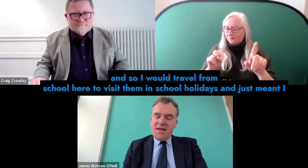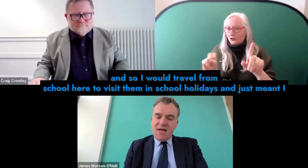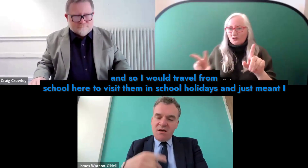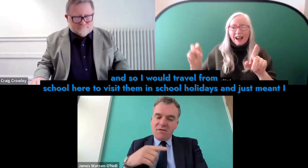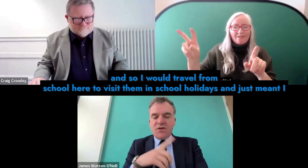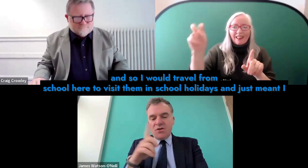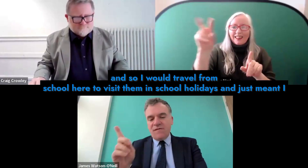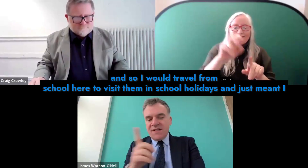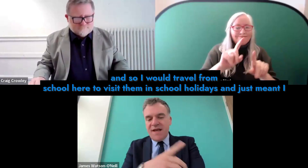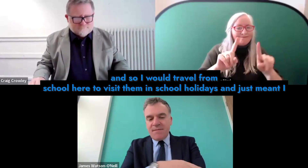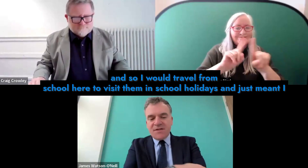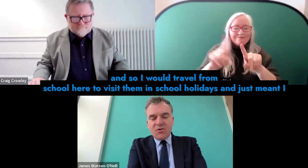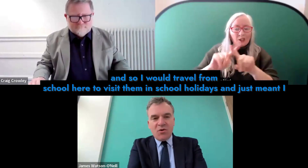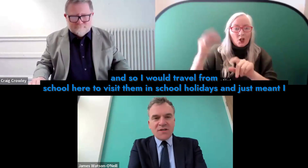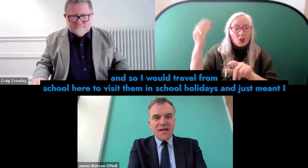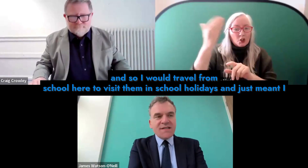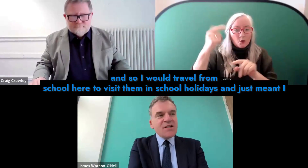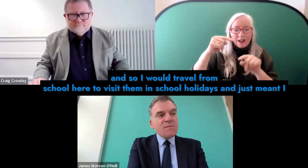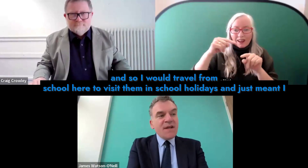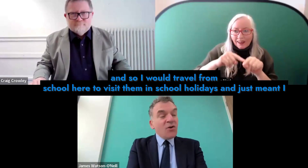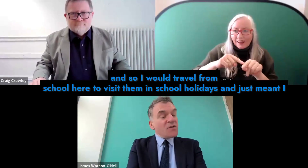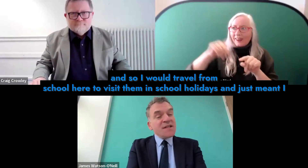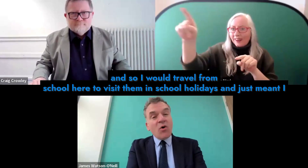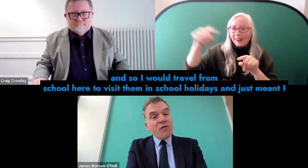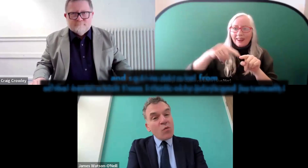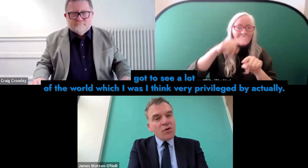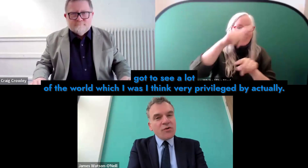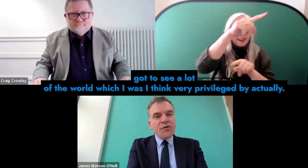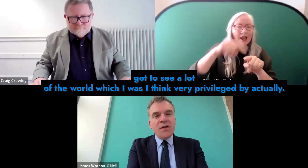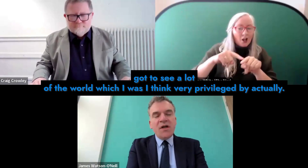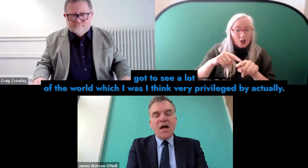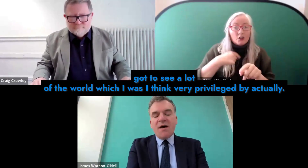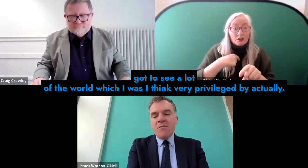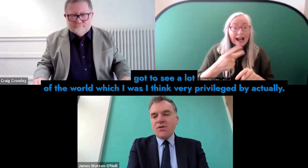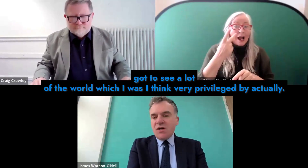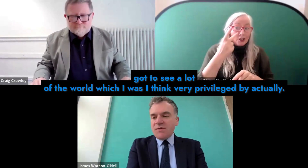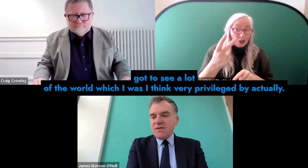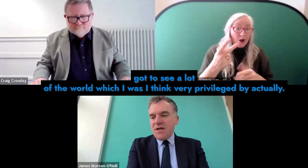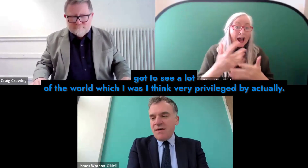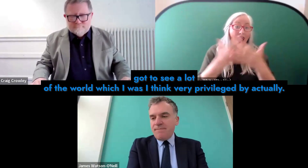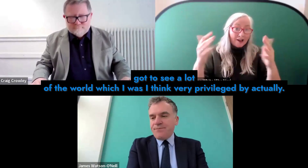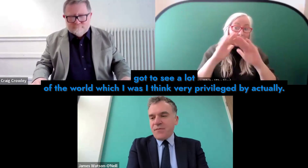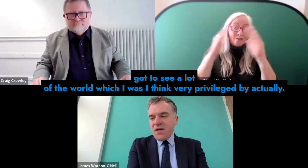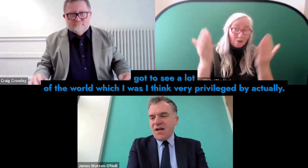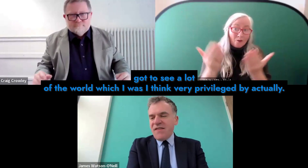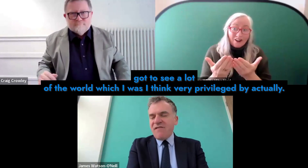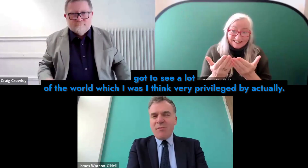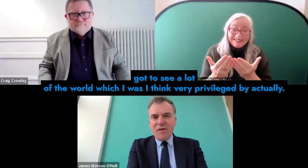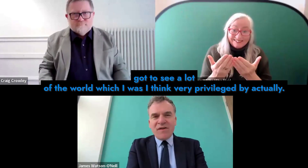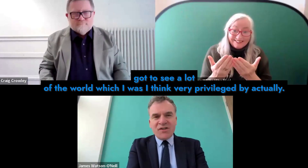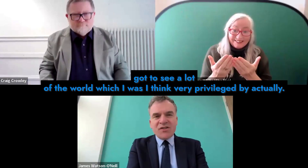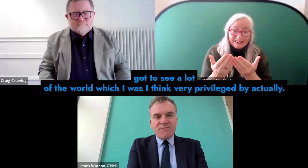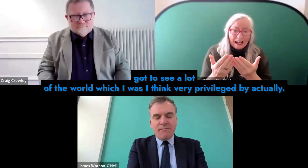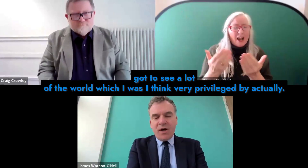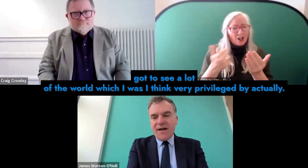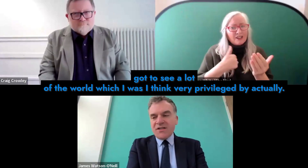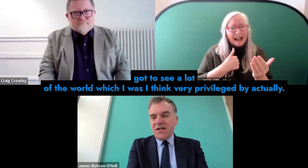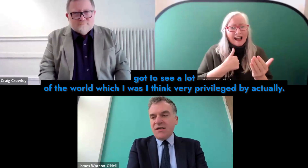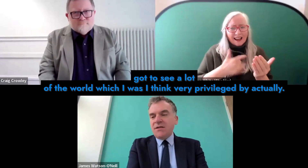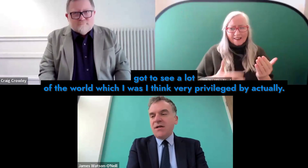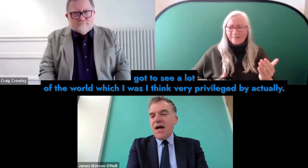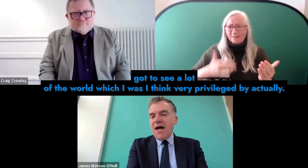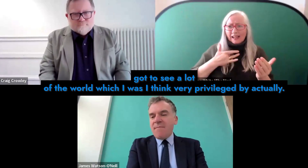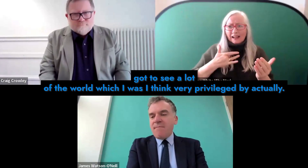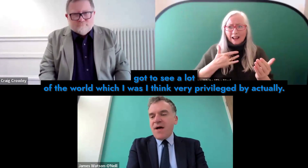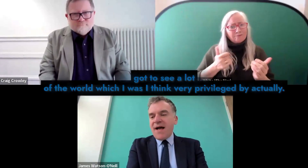school here to visit them in school holidays, and just meant I got to see a lot of the world, which I was, I think, very privileged